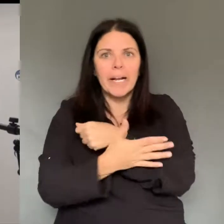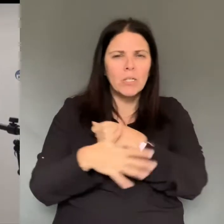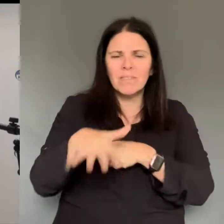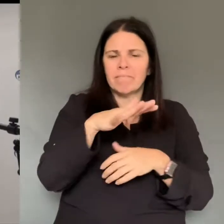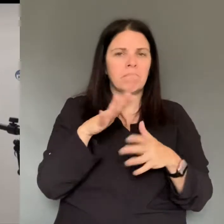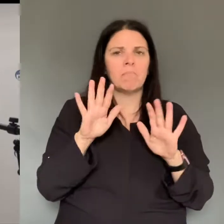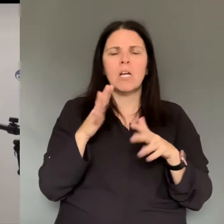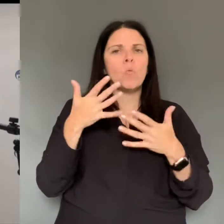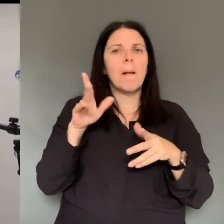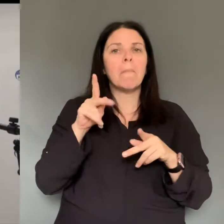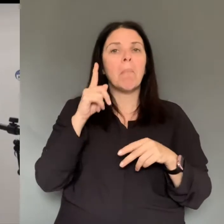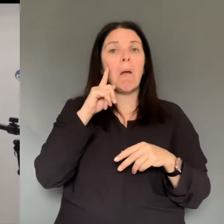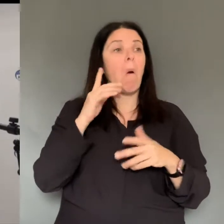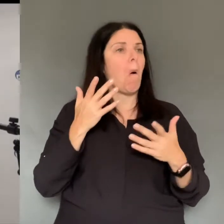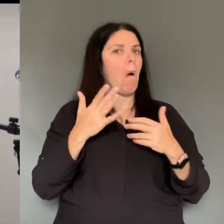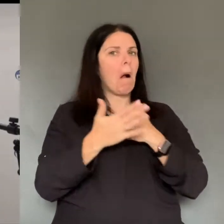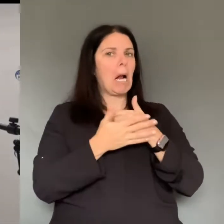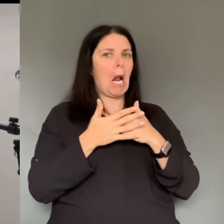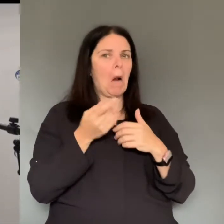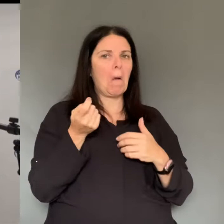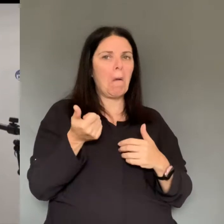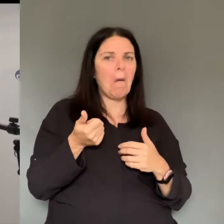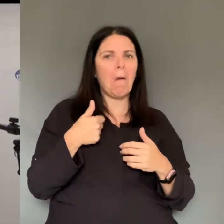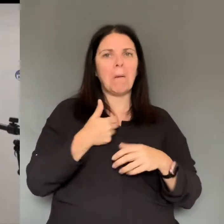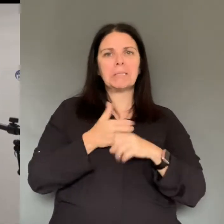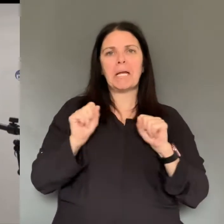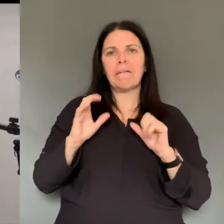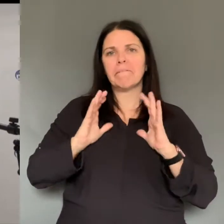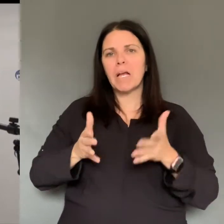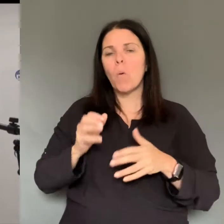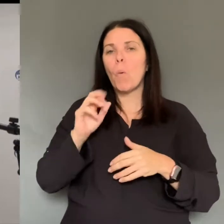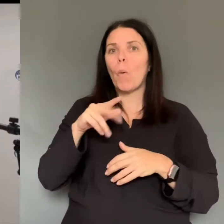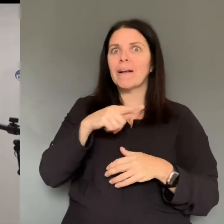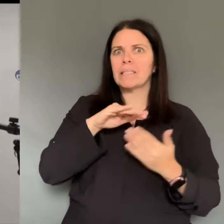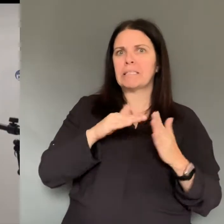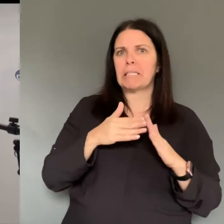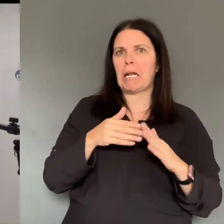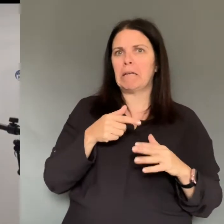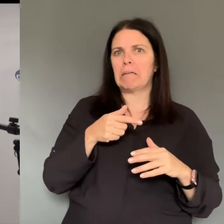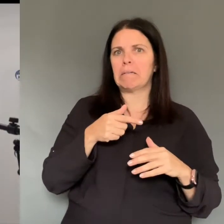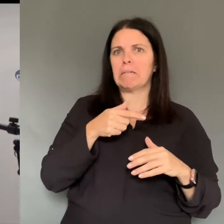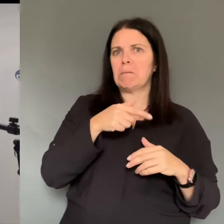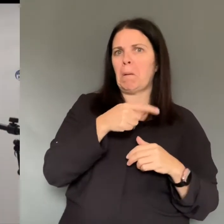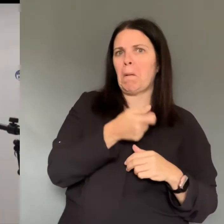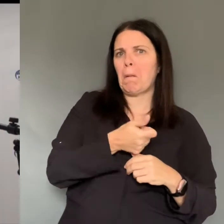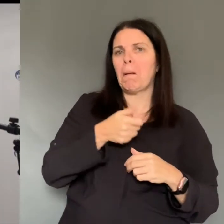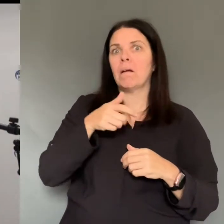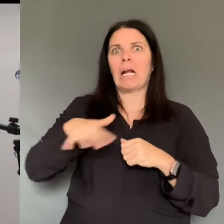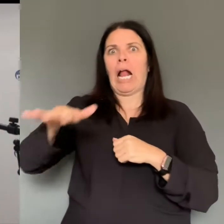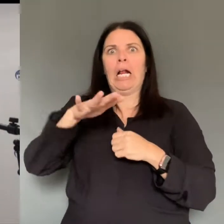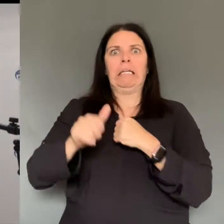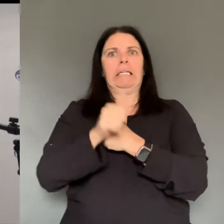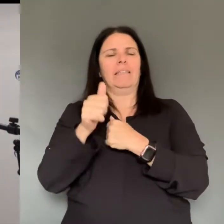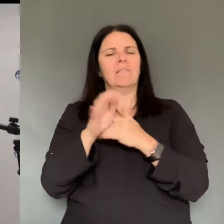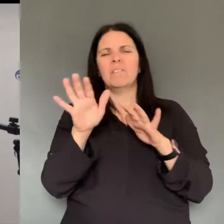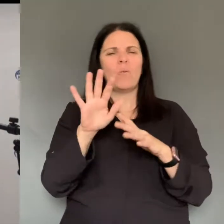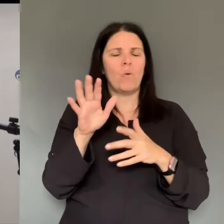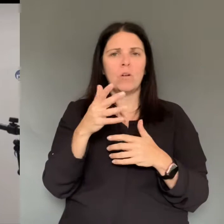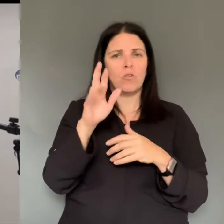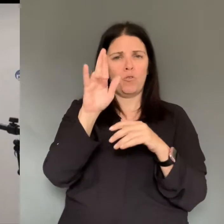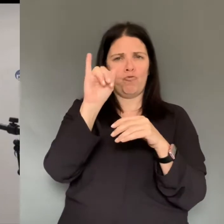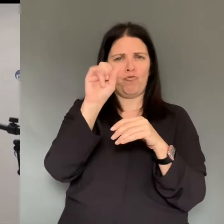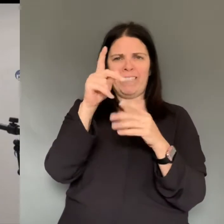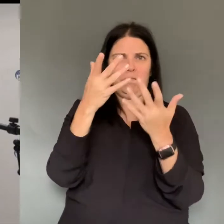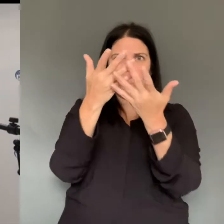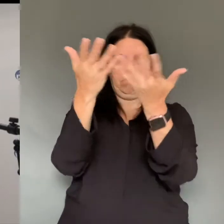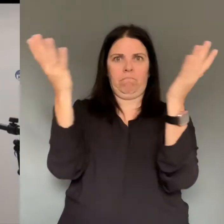And I have one more question if I can jump in. We've been hearing reports that Detroit might be getting its hands on spot testing kits,